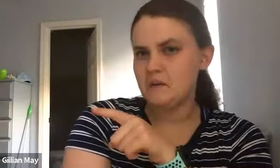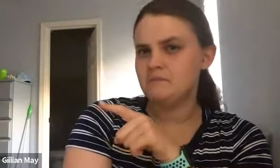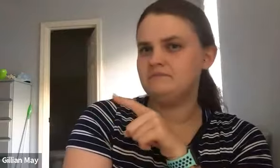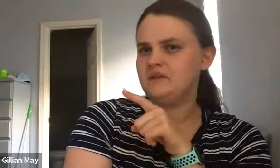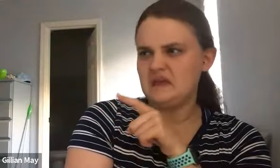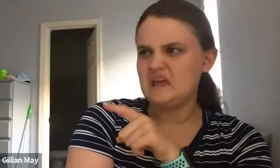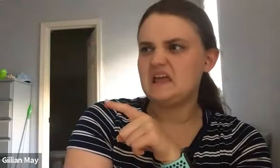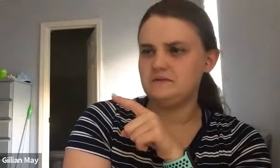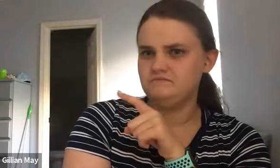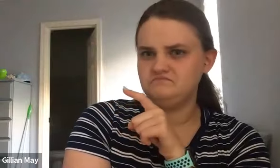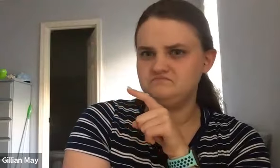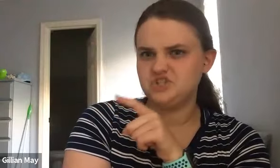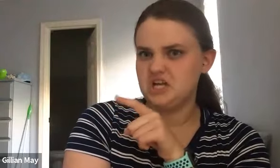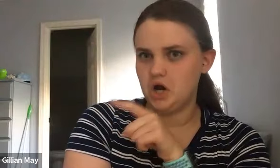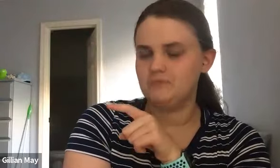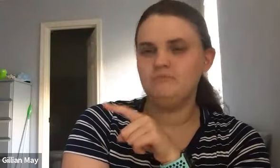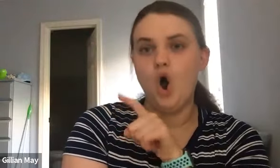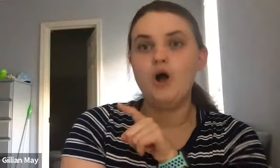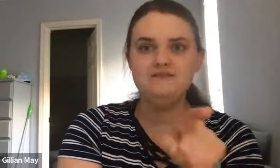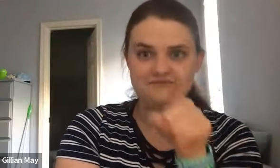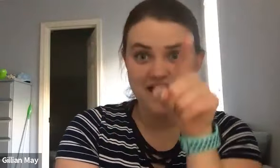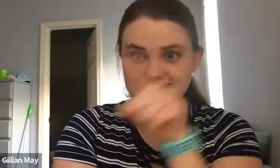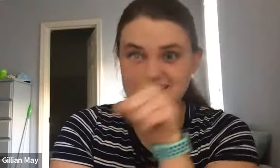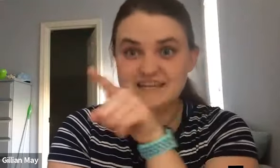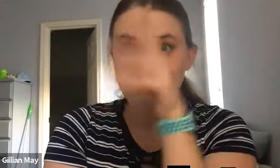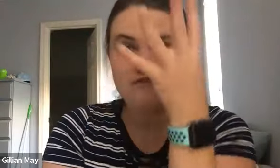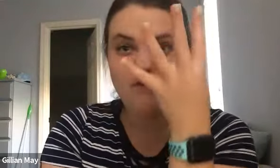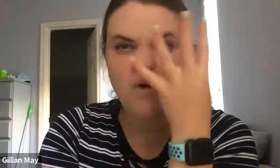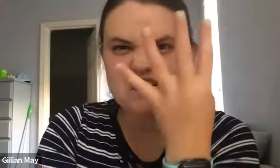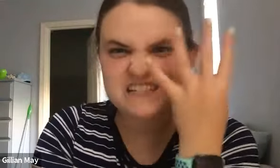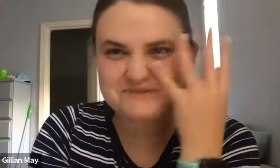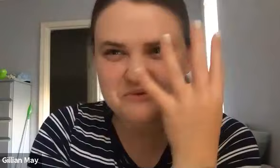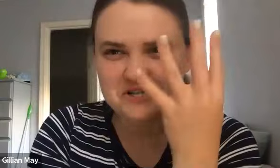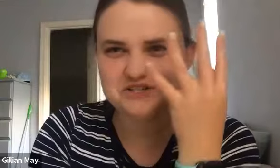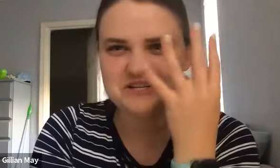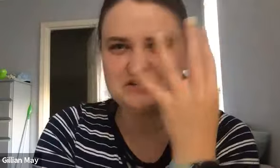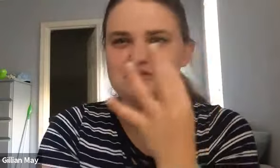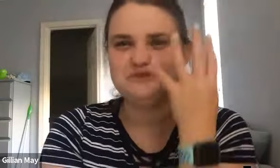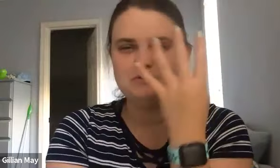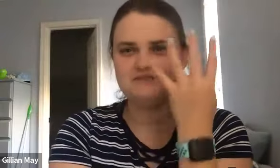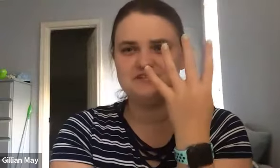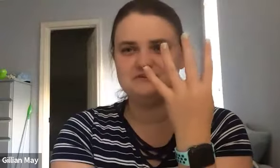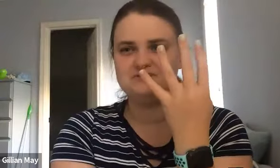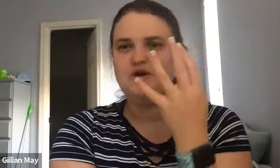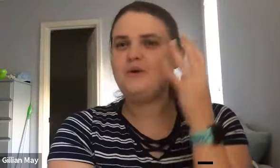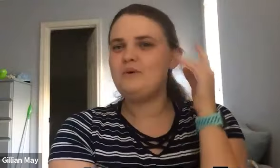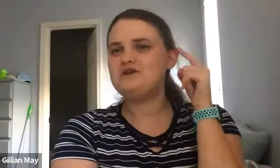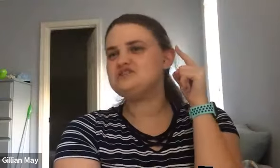him, he, she, her, all of that. See, 4 different words you have to use when you can